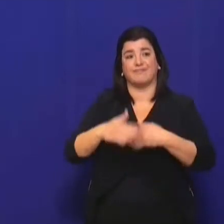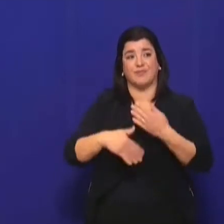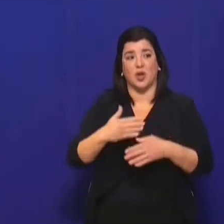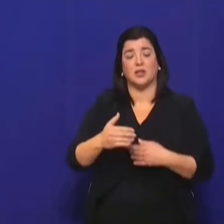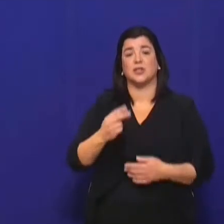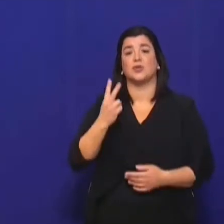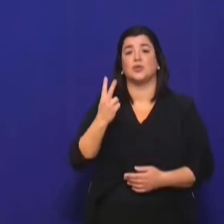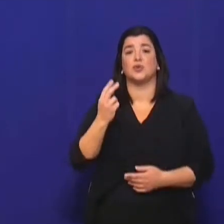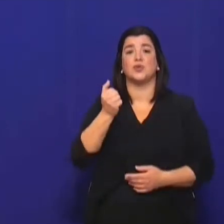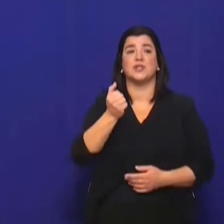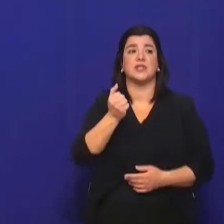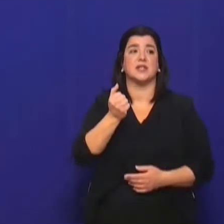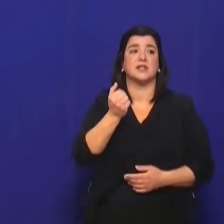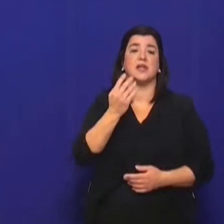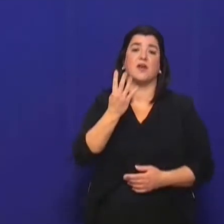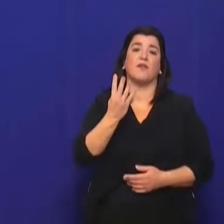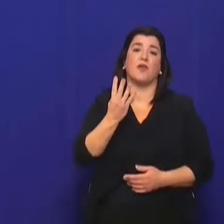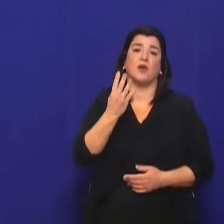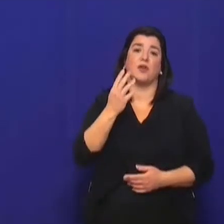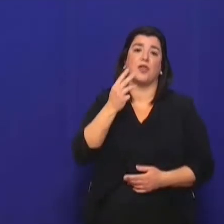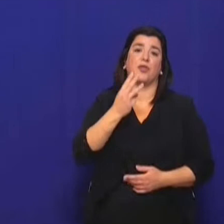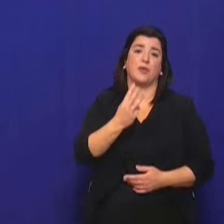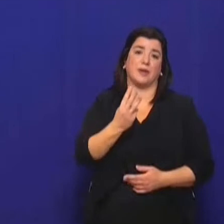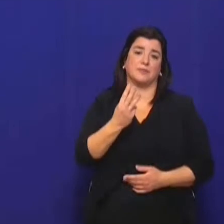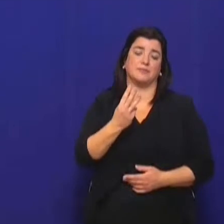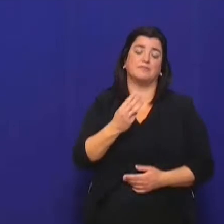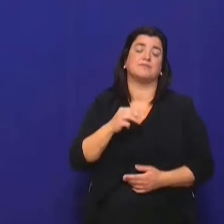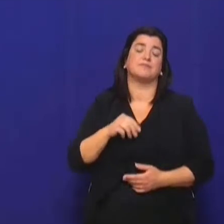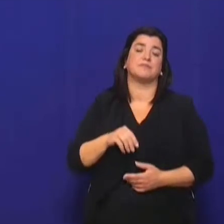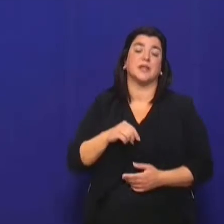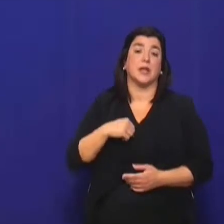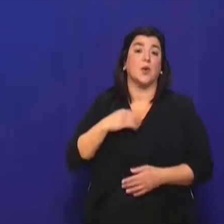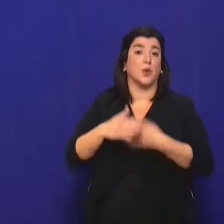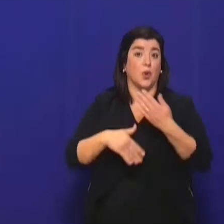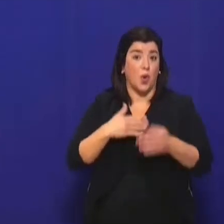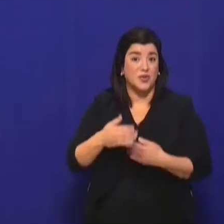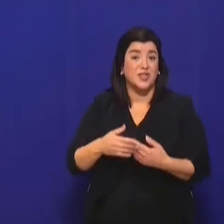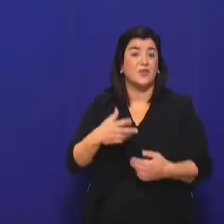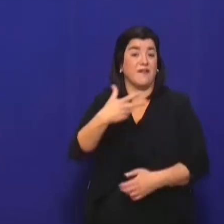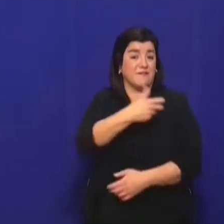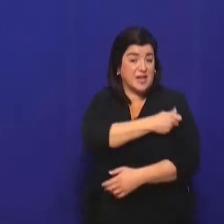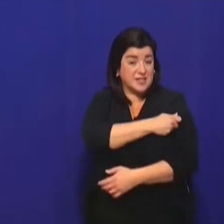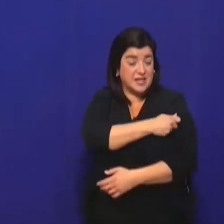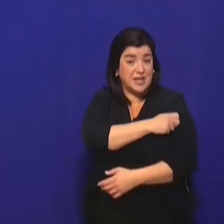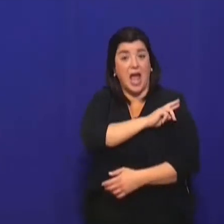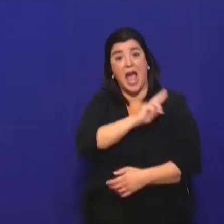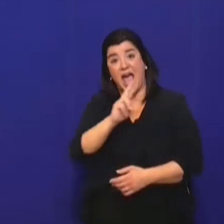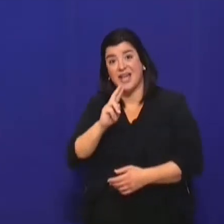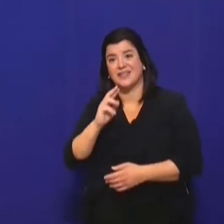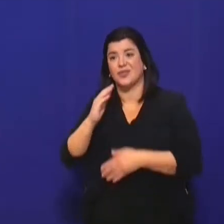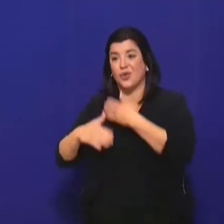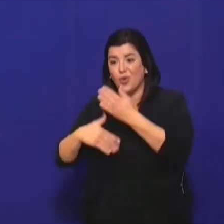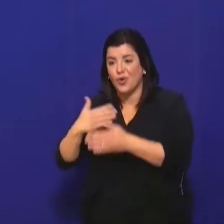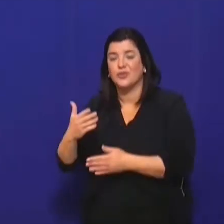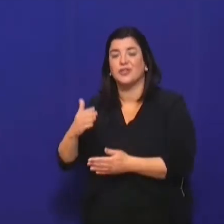2,643. As you can see, we are progressing with our vaccination and continuing with protection of the public